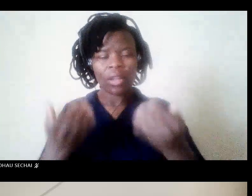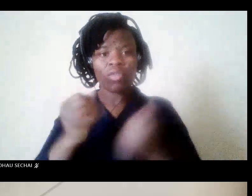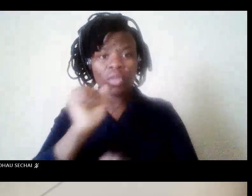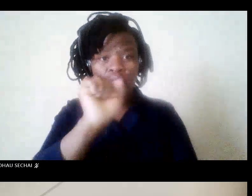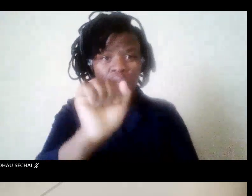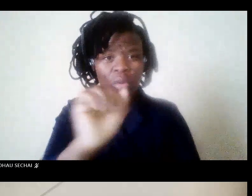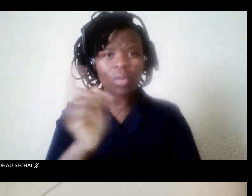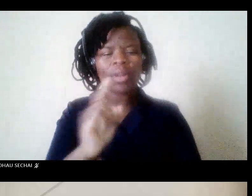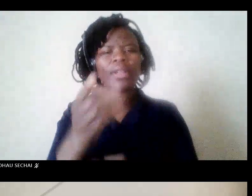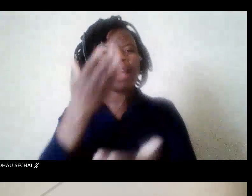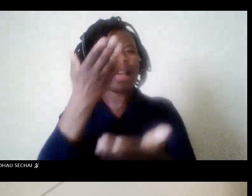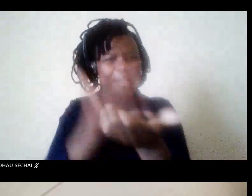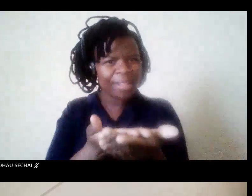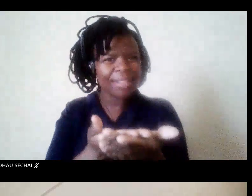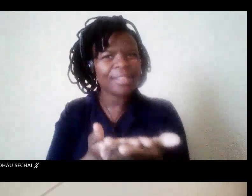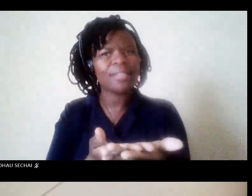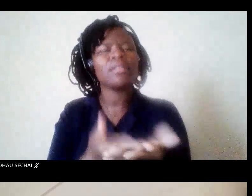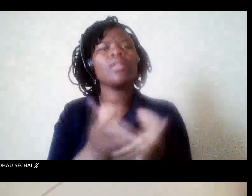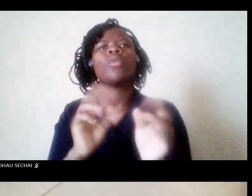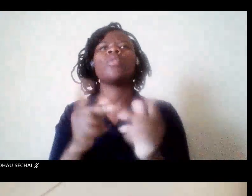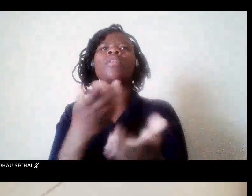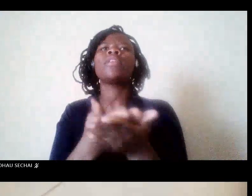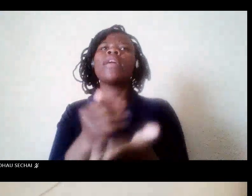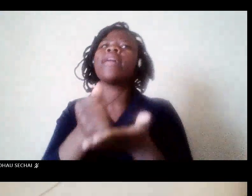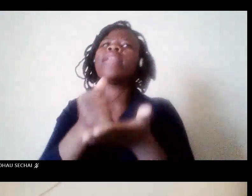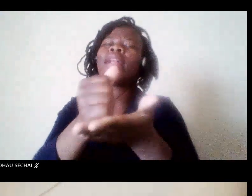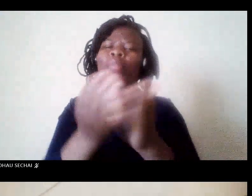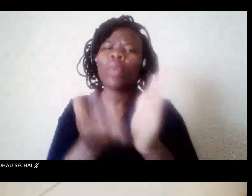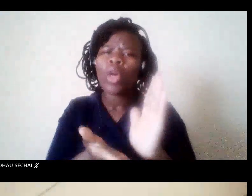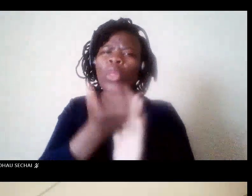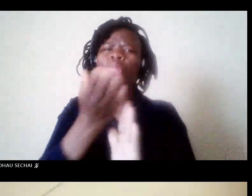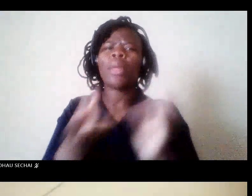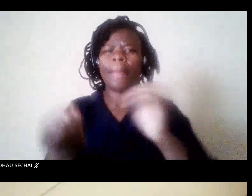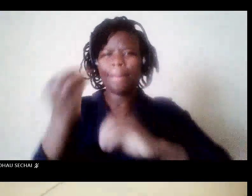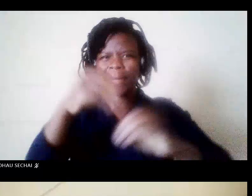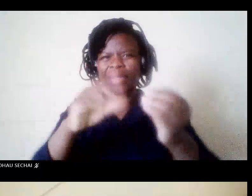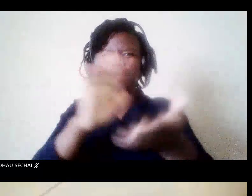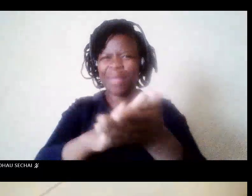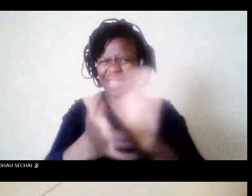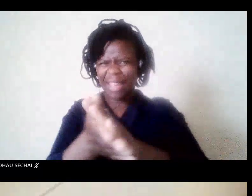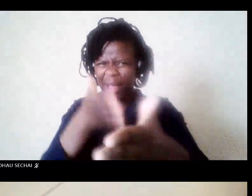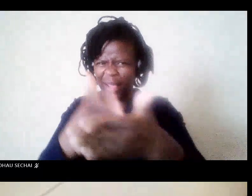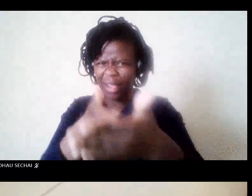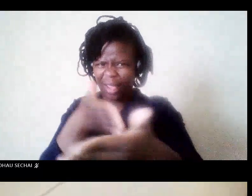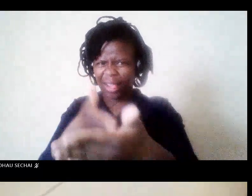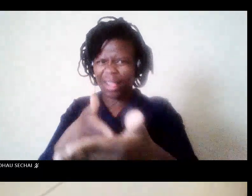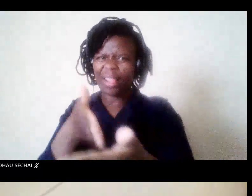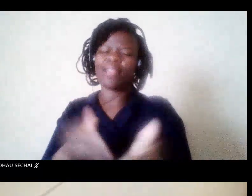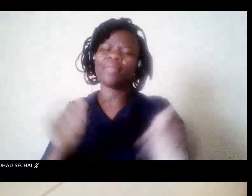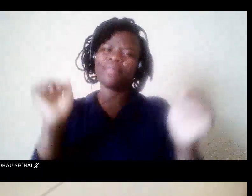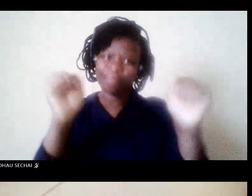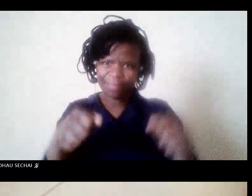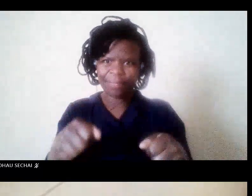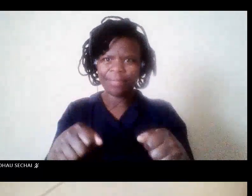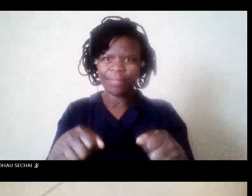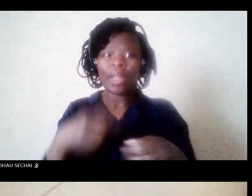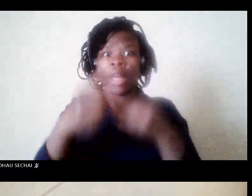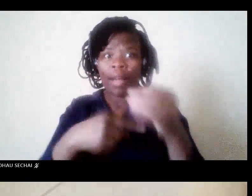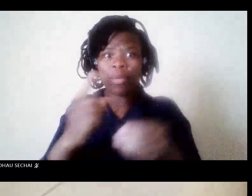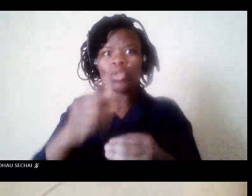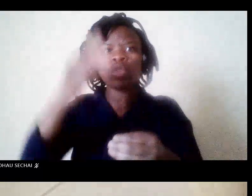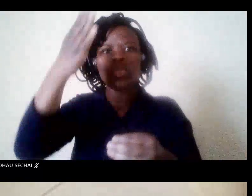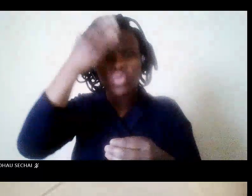your ability to want to help increase participation starts becoming a barrier. Yeah. So it's about knowing where